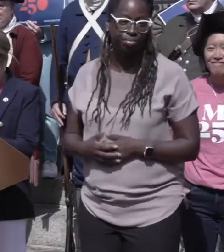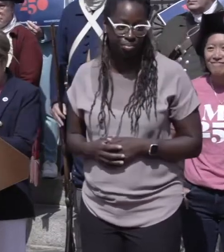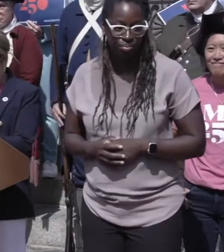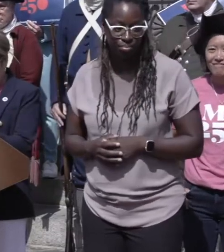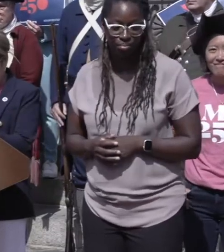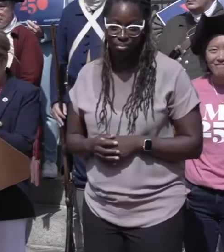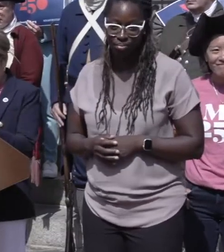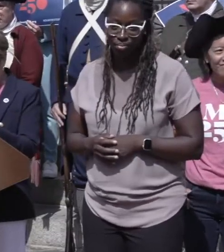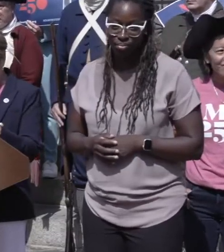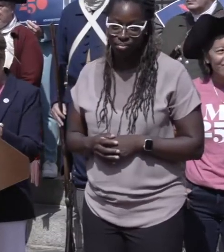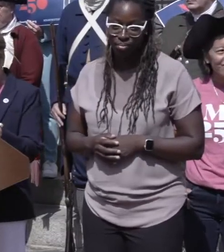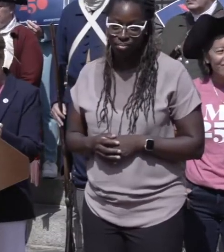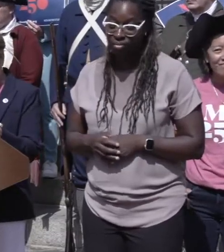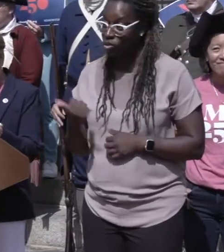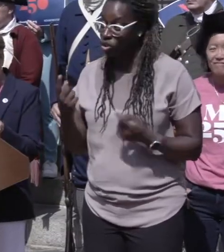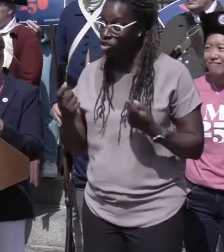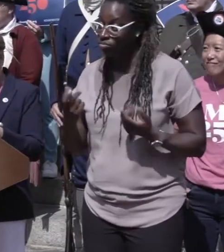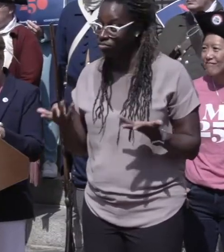Anybody else?